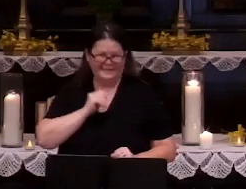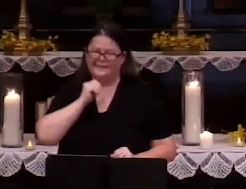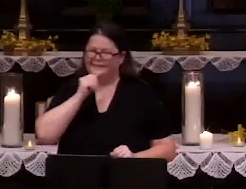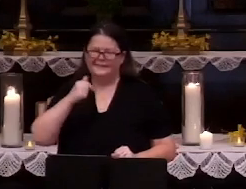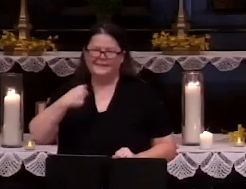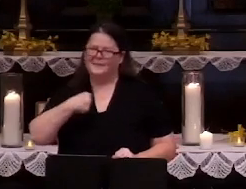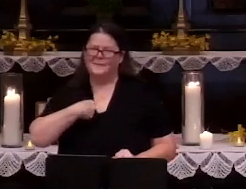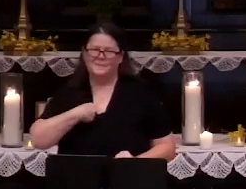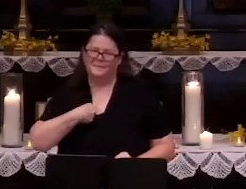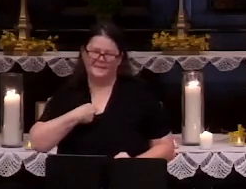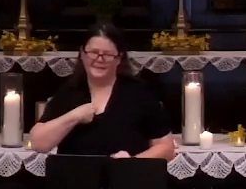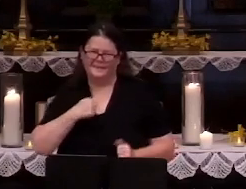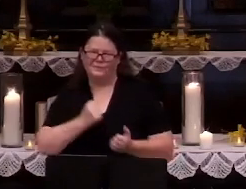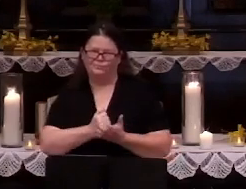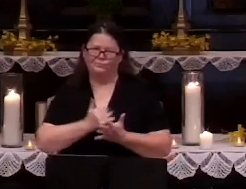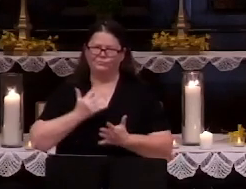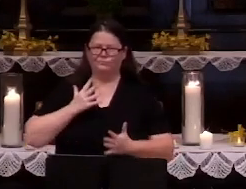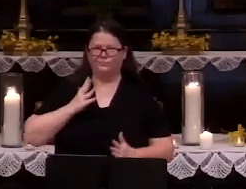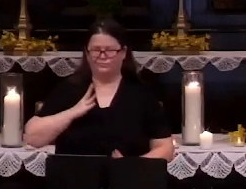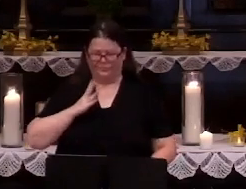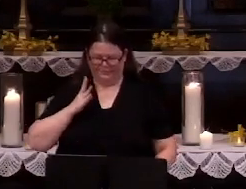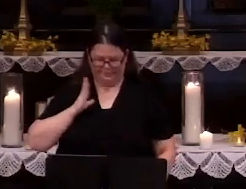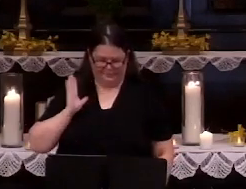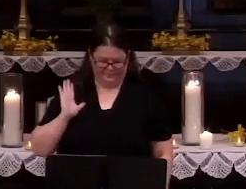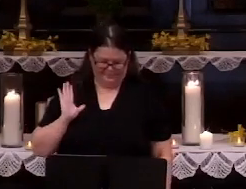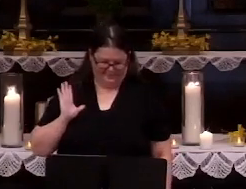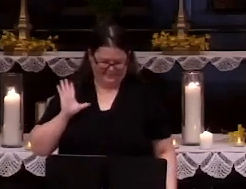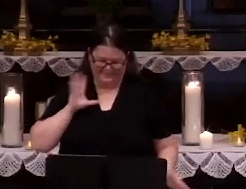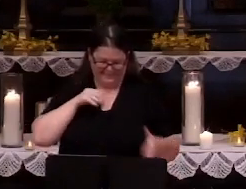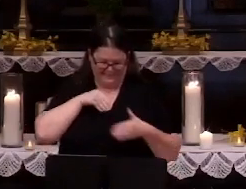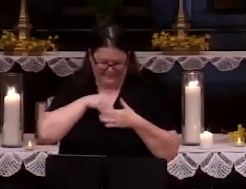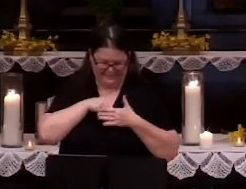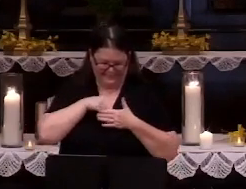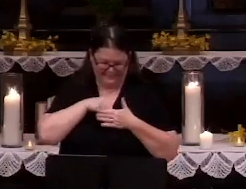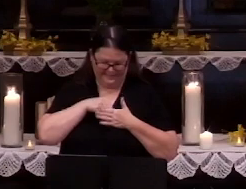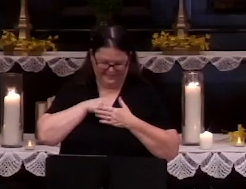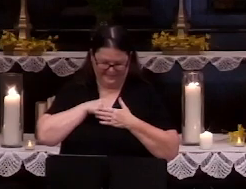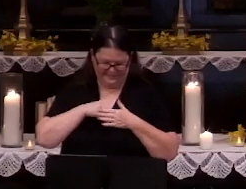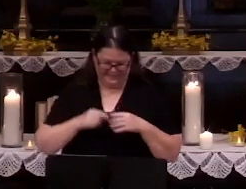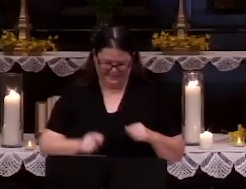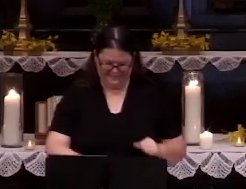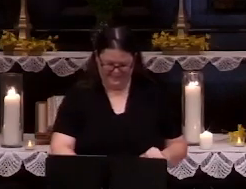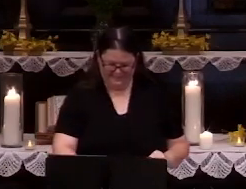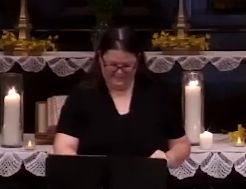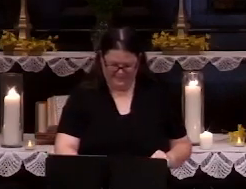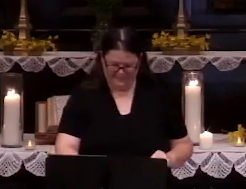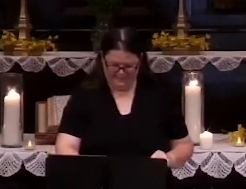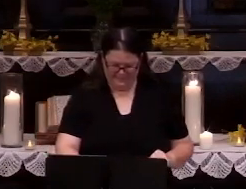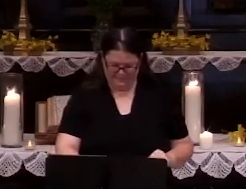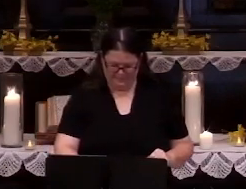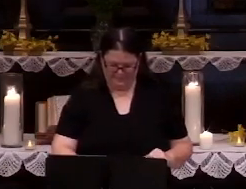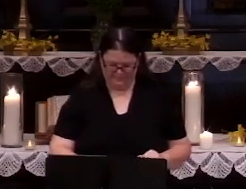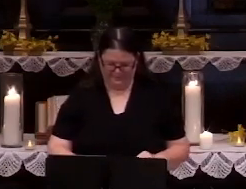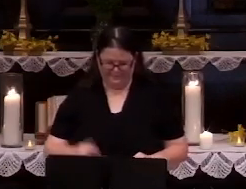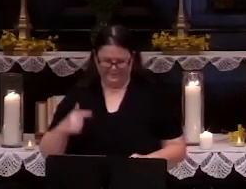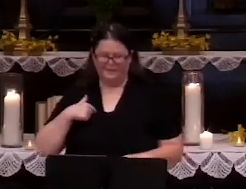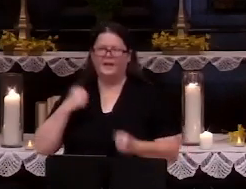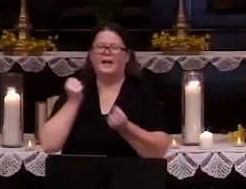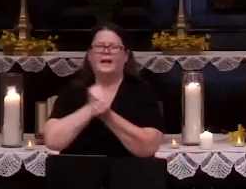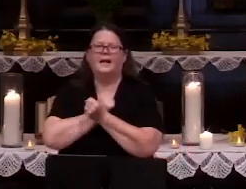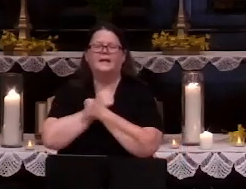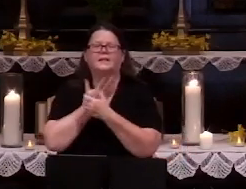the time. I love you and hope you love me.